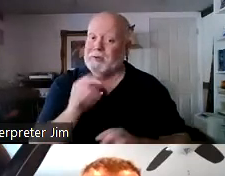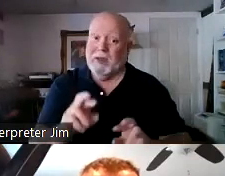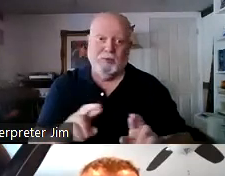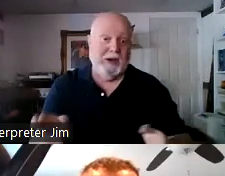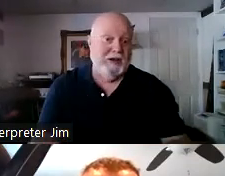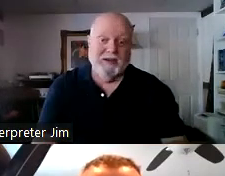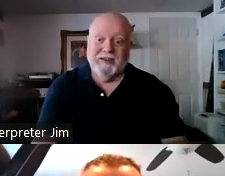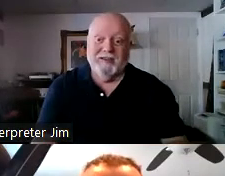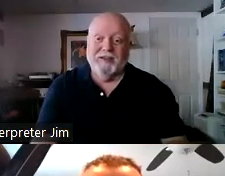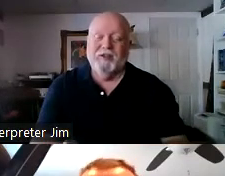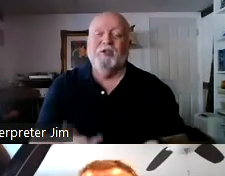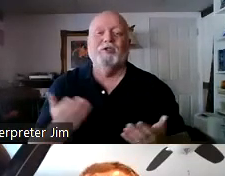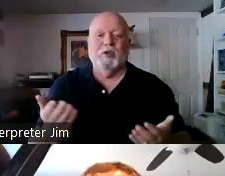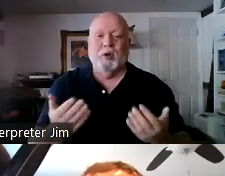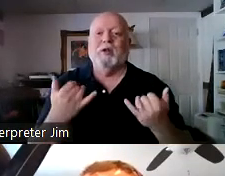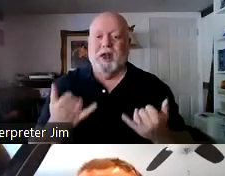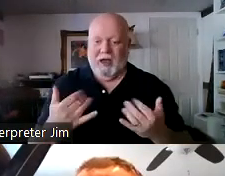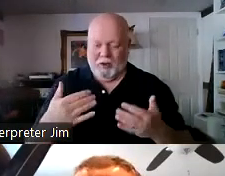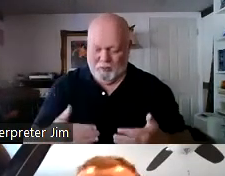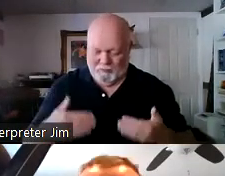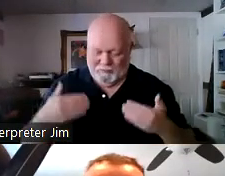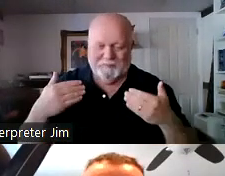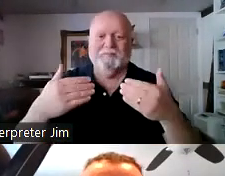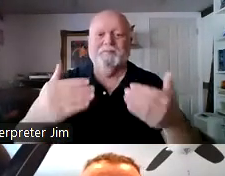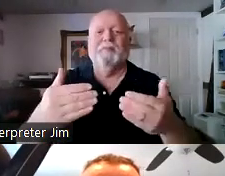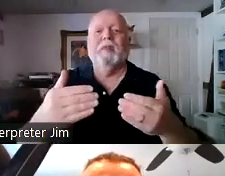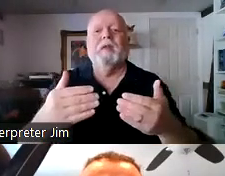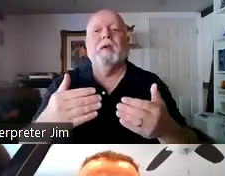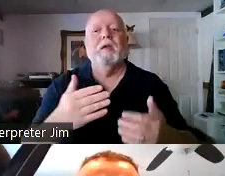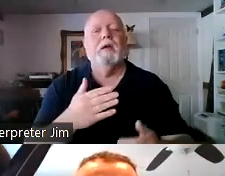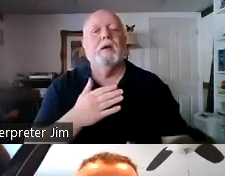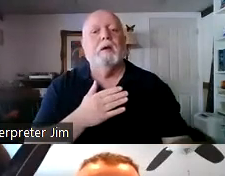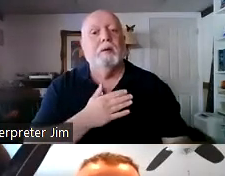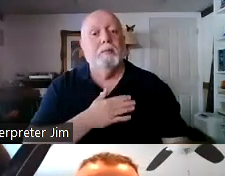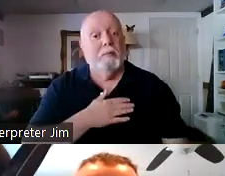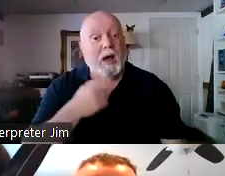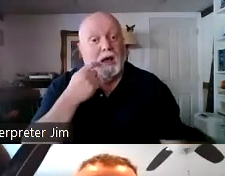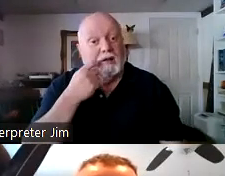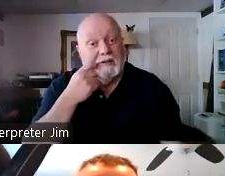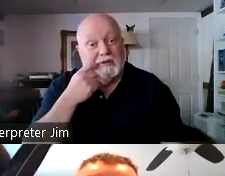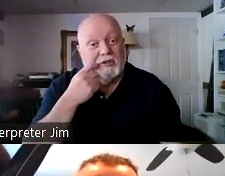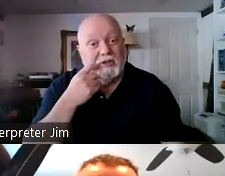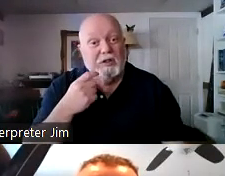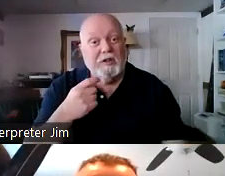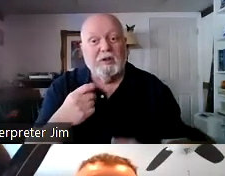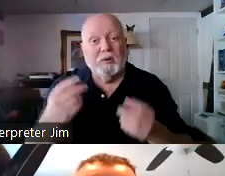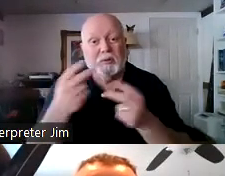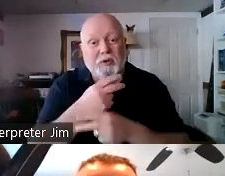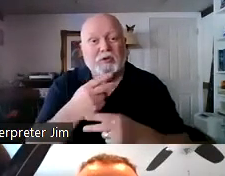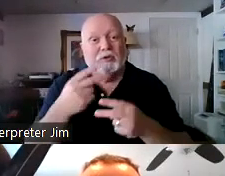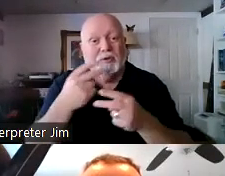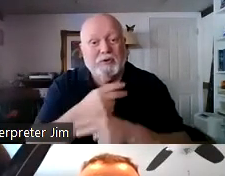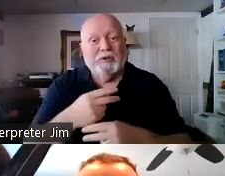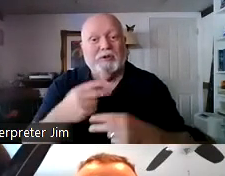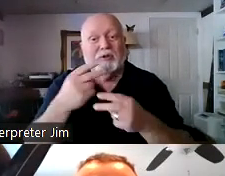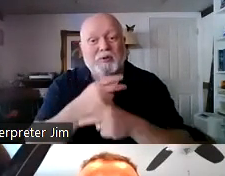So fast forward, my addiction reached a point where when I was engaged